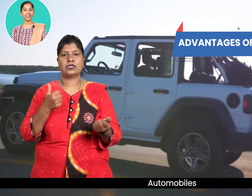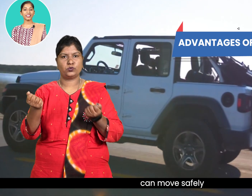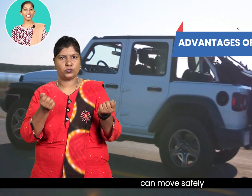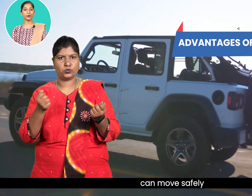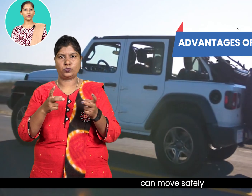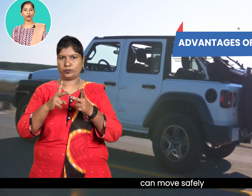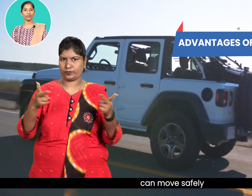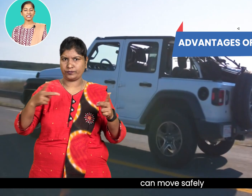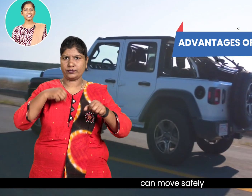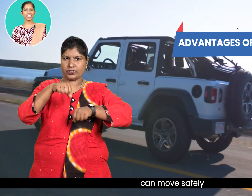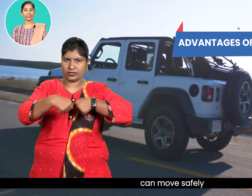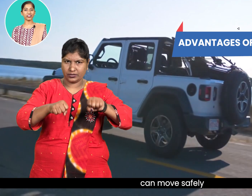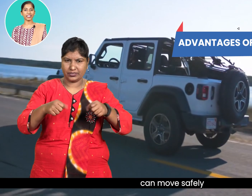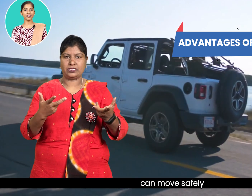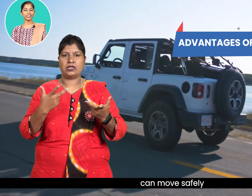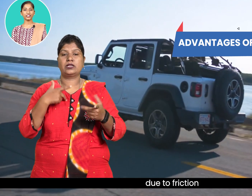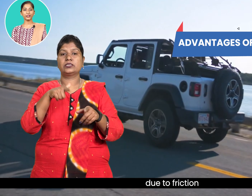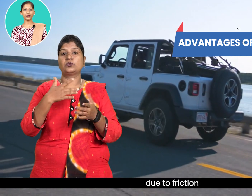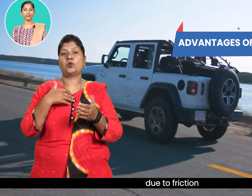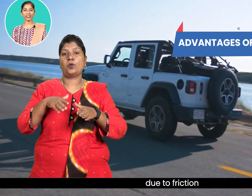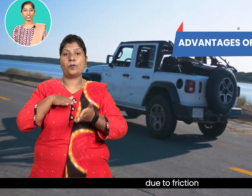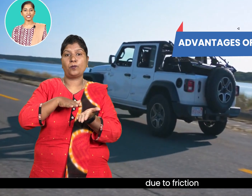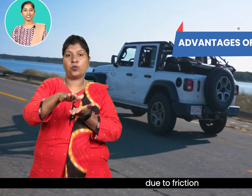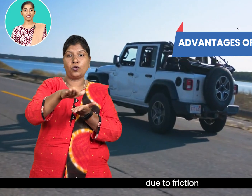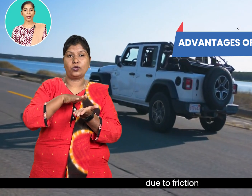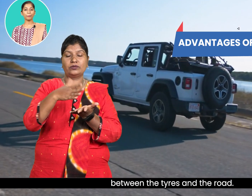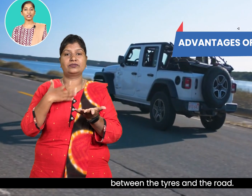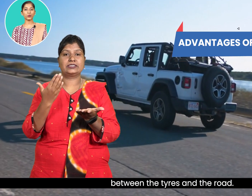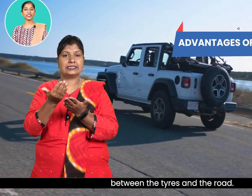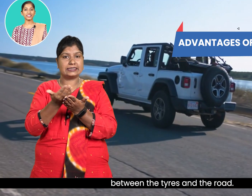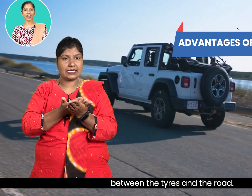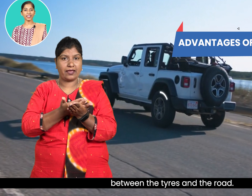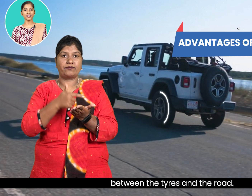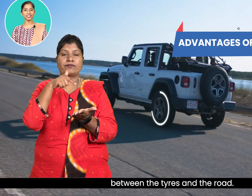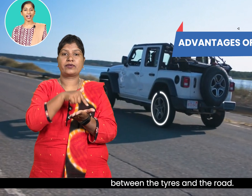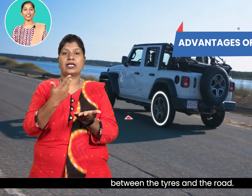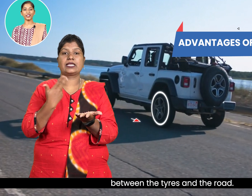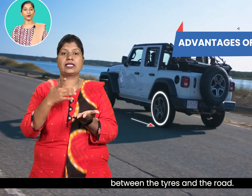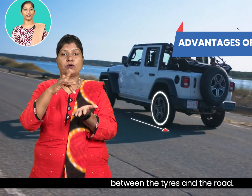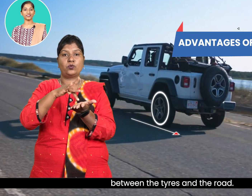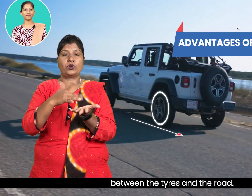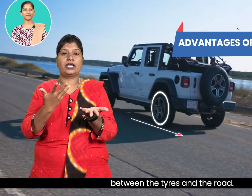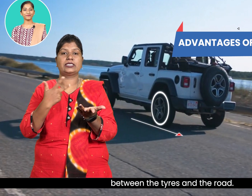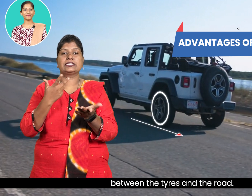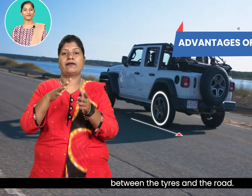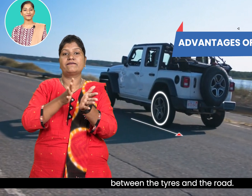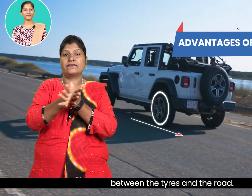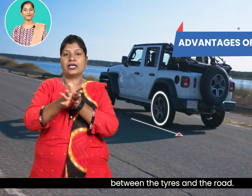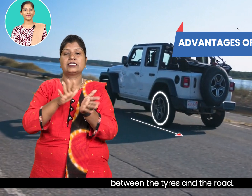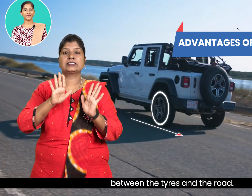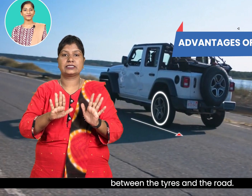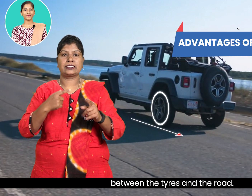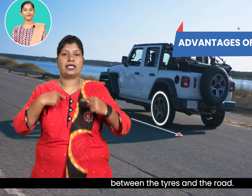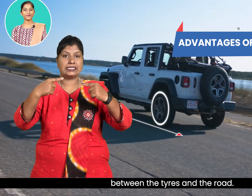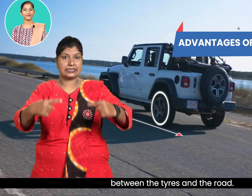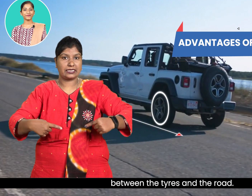Automobiles can move safely due to friction between the tires and the road.